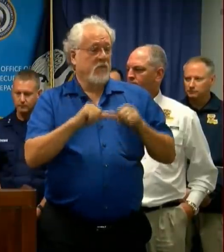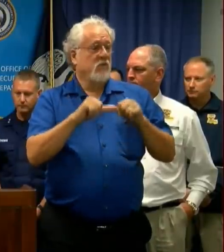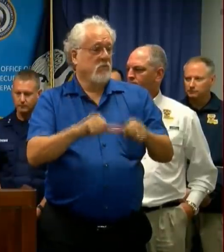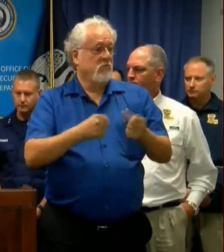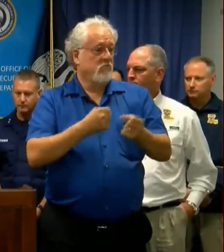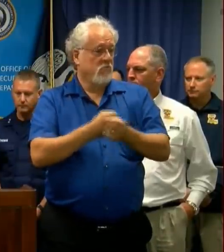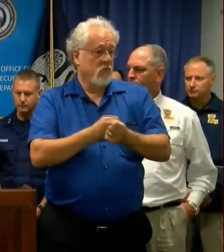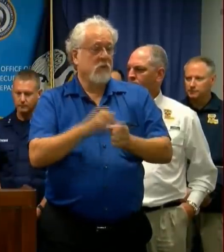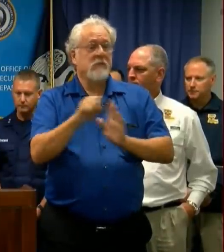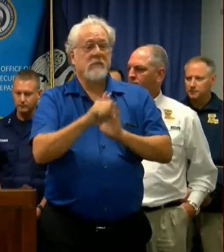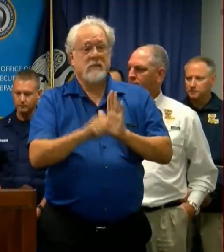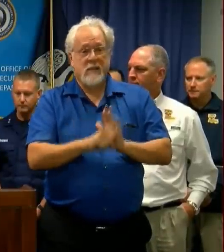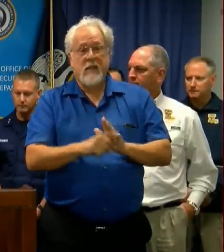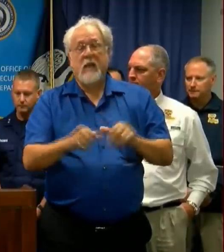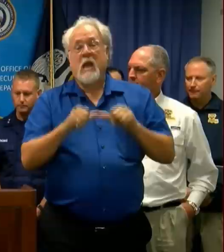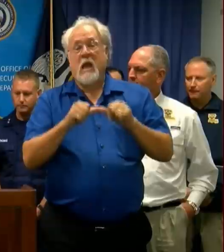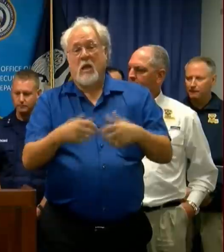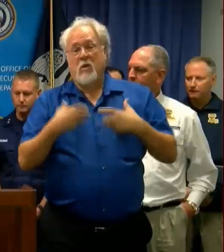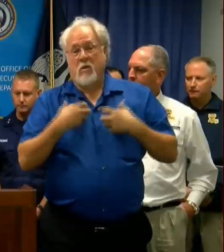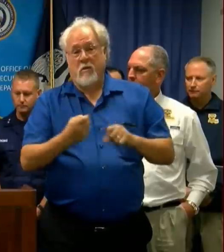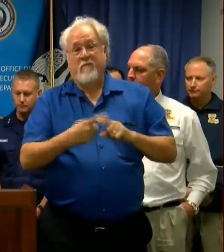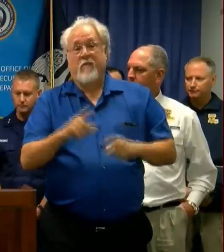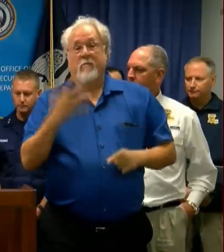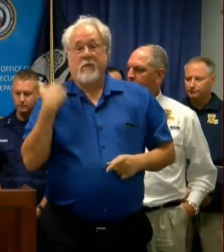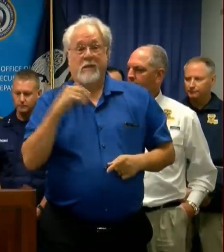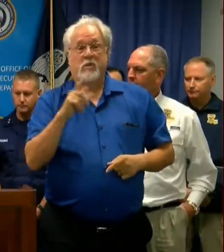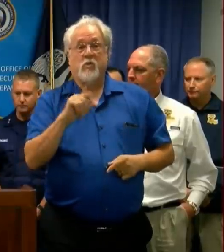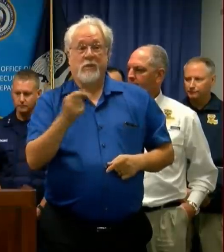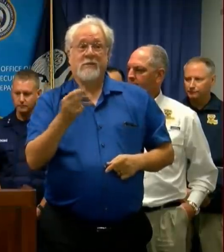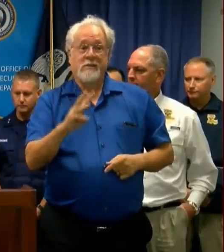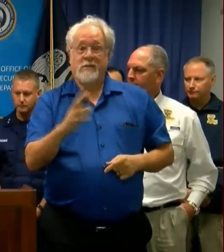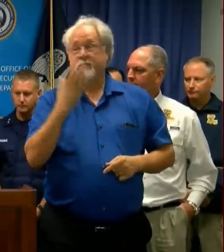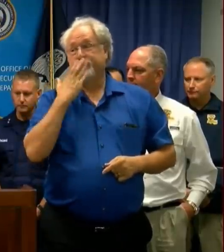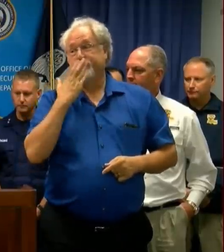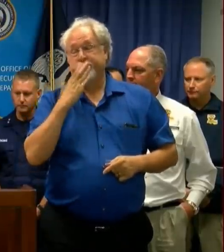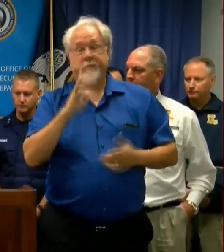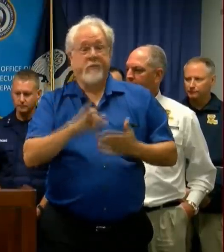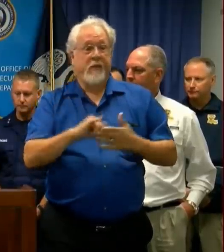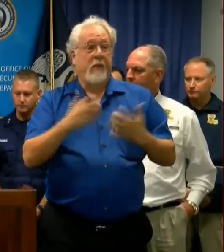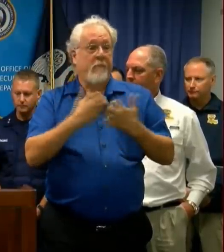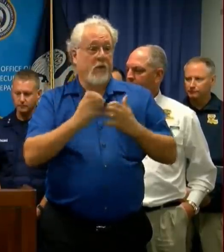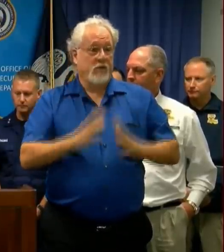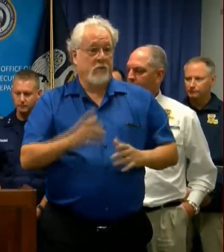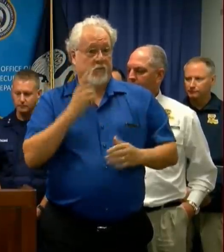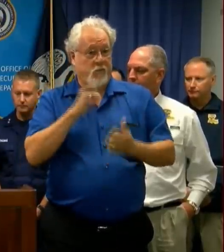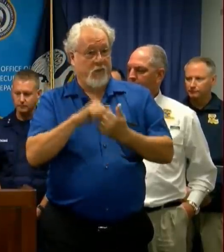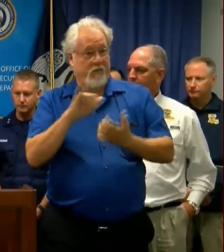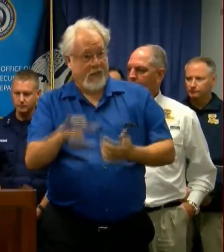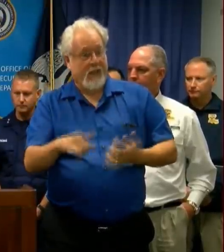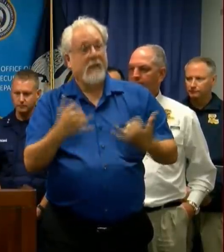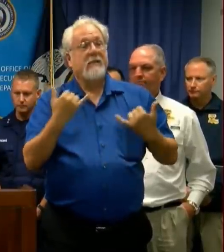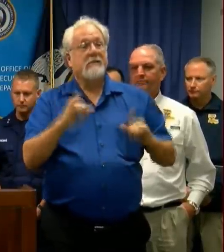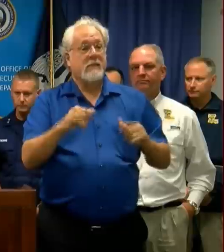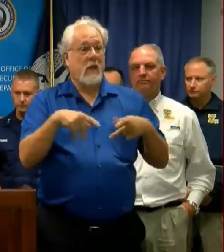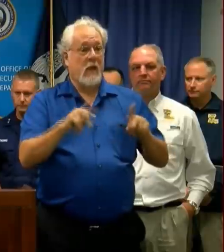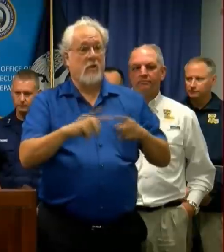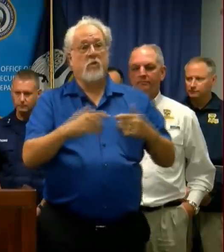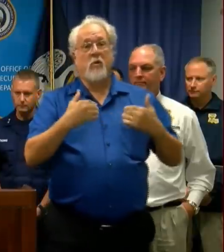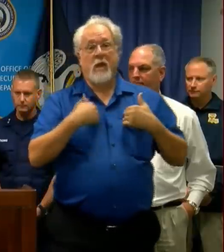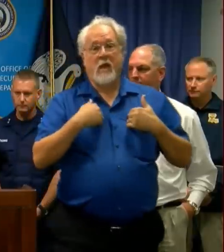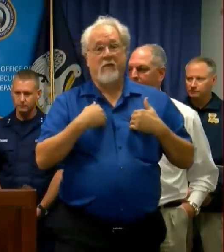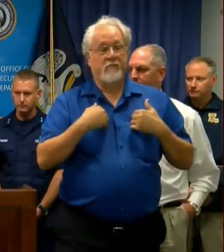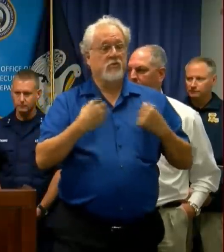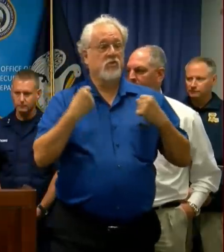support state and ongoing recovery efforts from the 2016 floods, and we appreciate the partnership we still have with that, which has also allowed me to have a